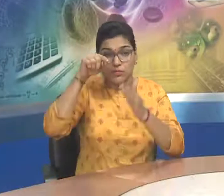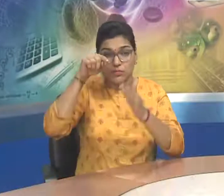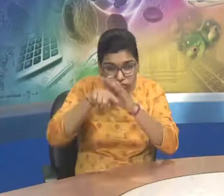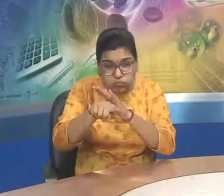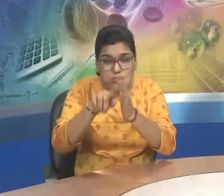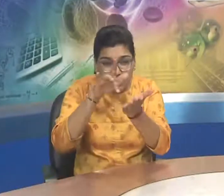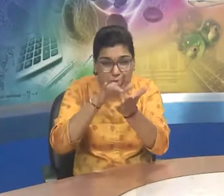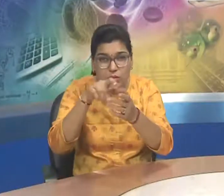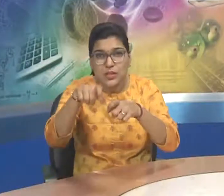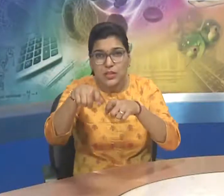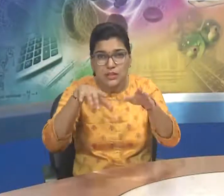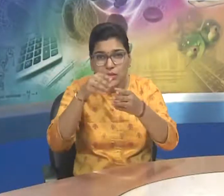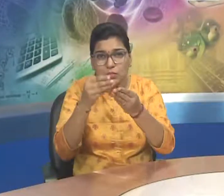a township